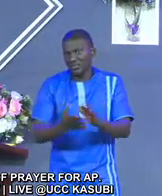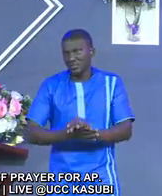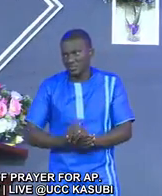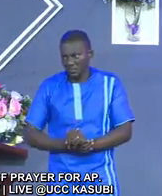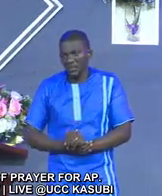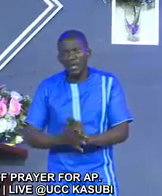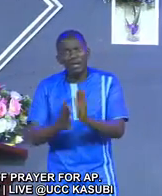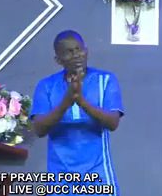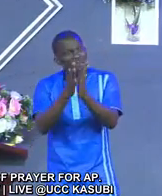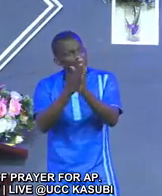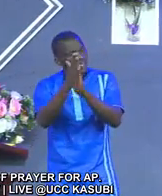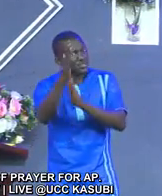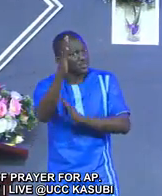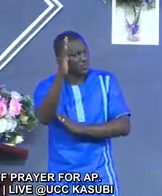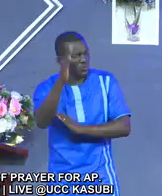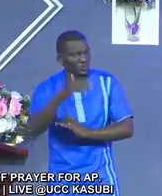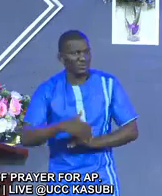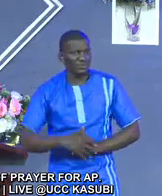Yesu yeebazibwe